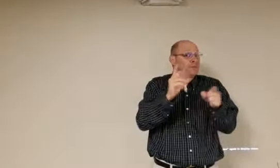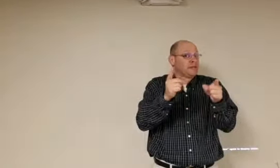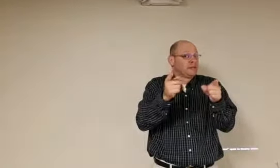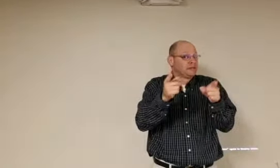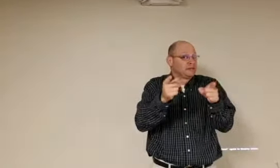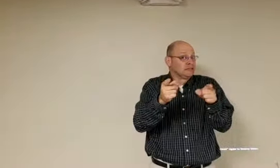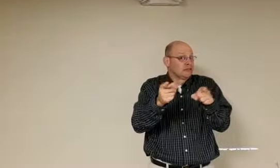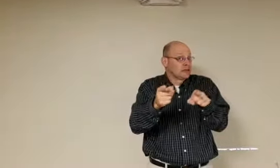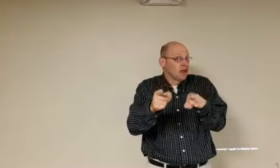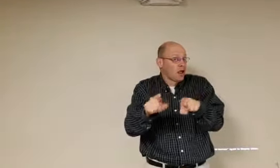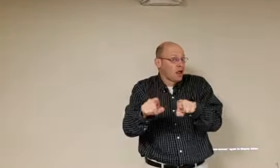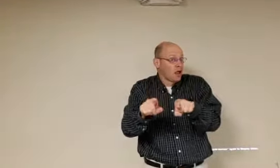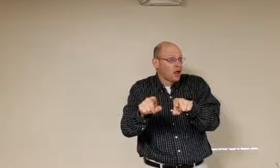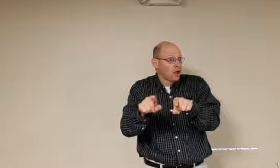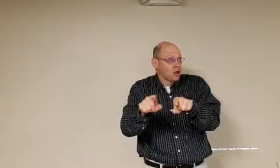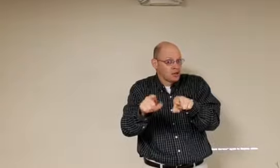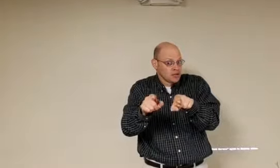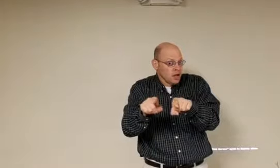thy will be done.